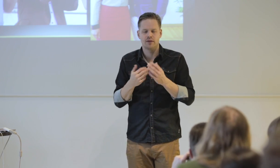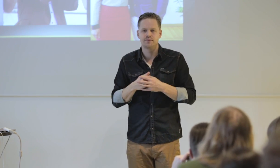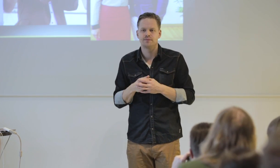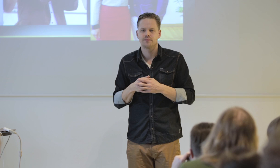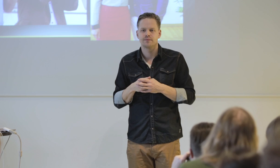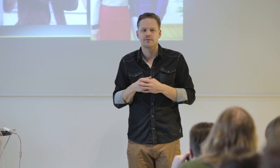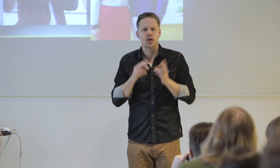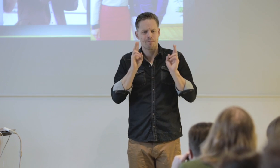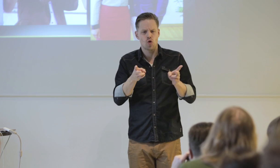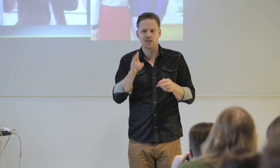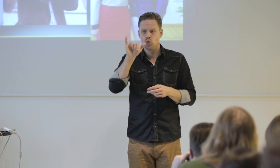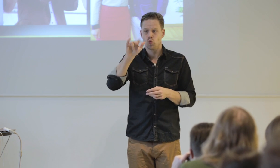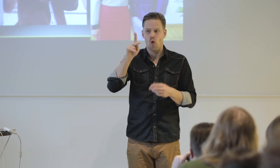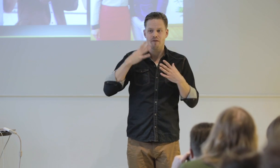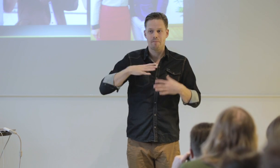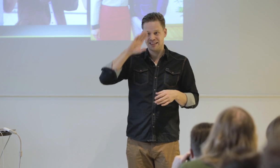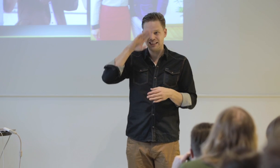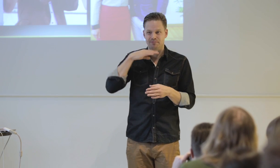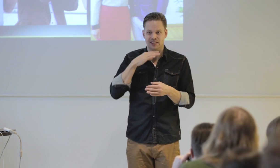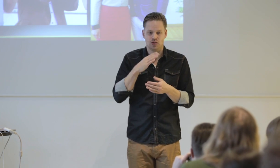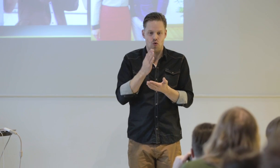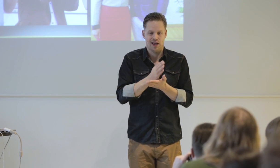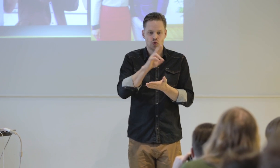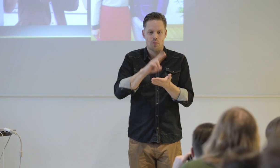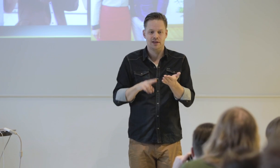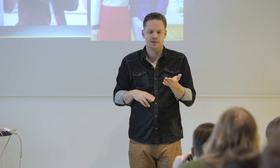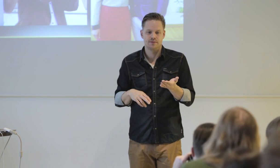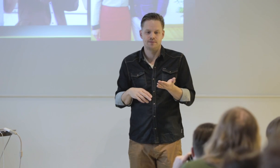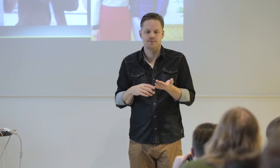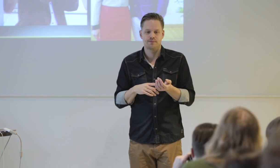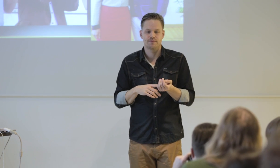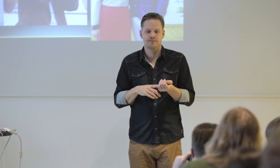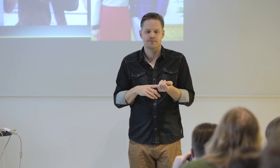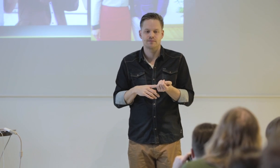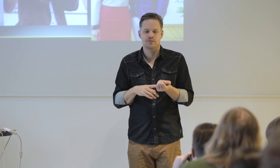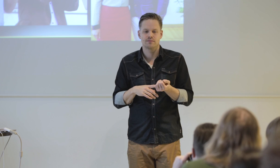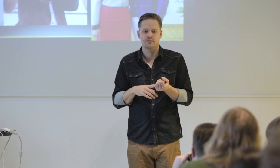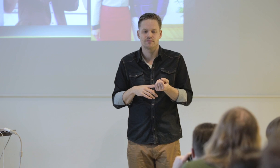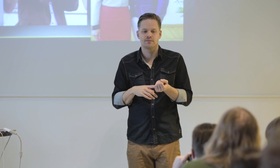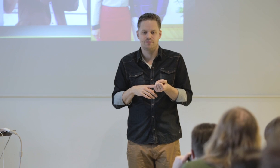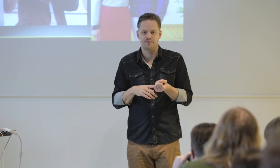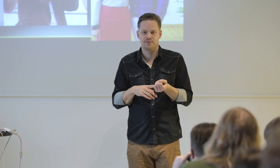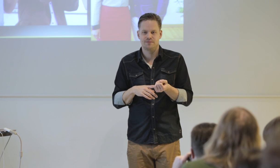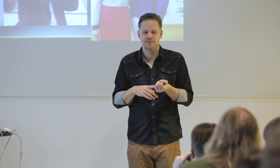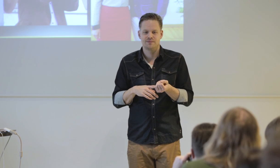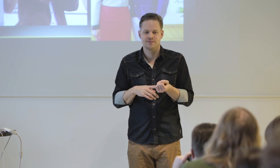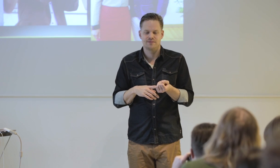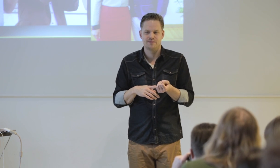language rights, and you need to secure the language rights. And also the UNCRPD, UN Convention on Rights of Persons